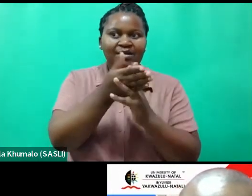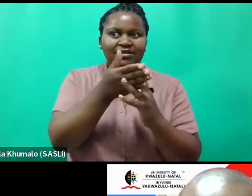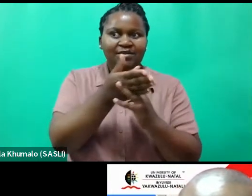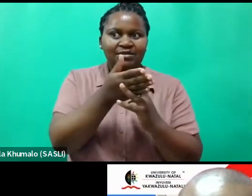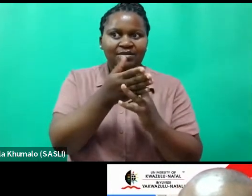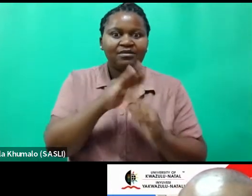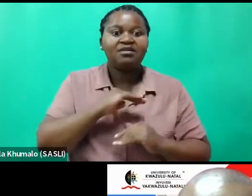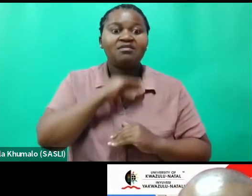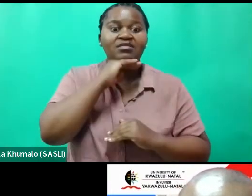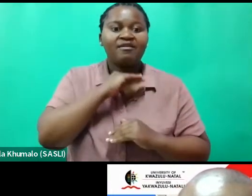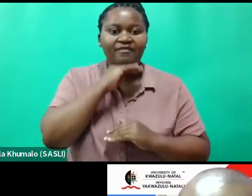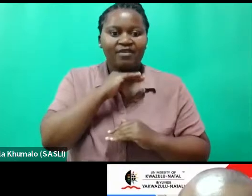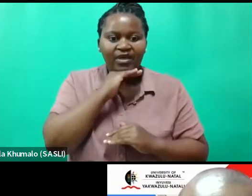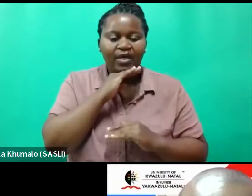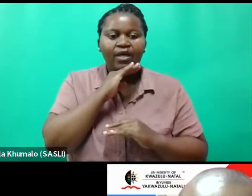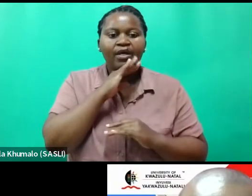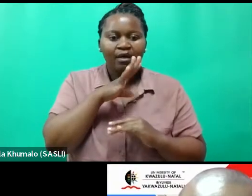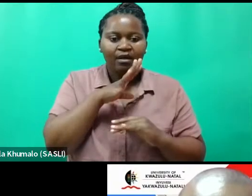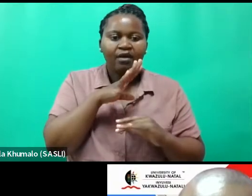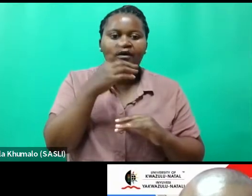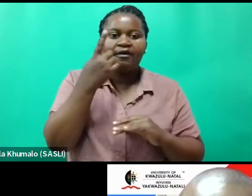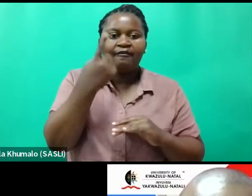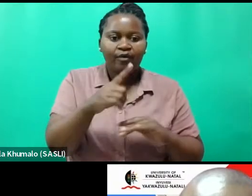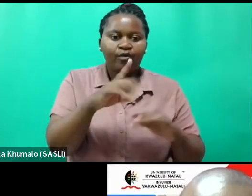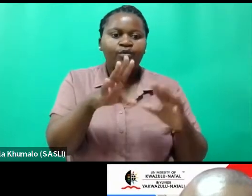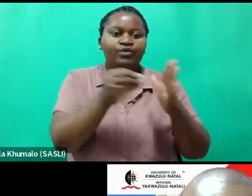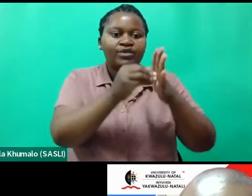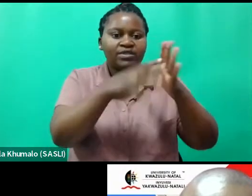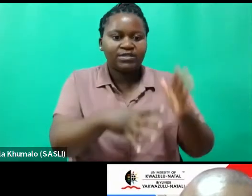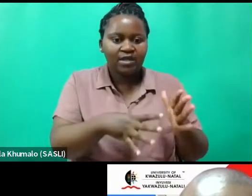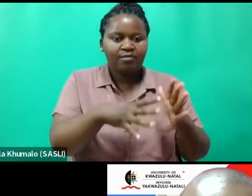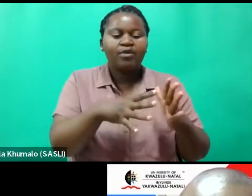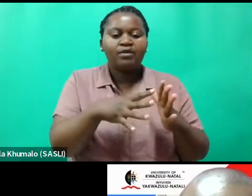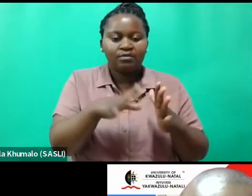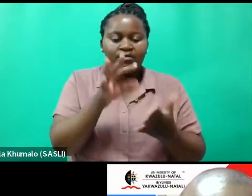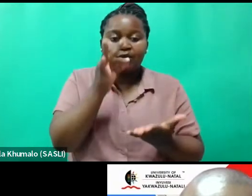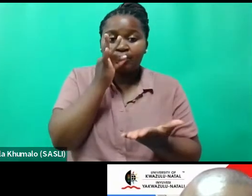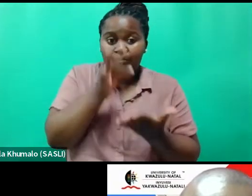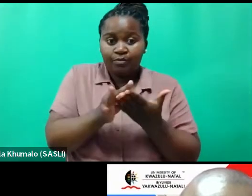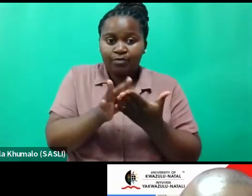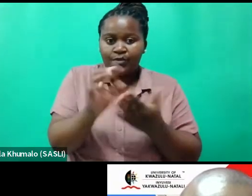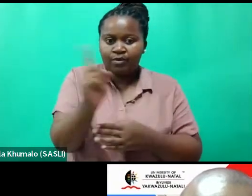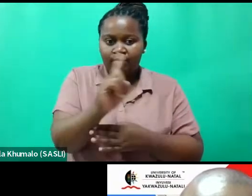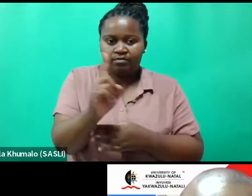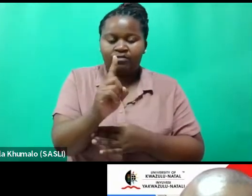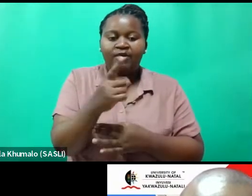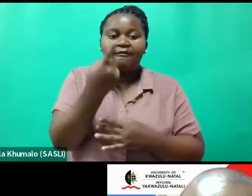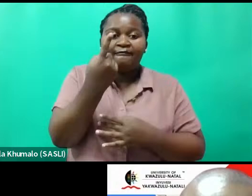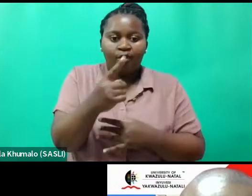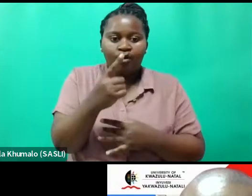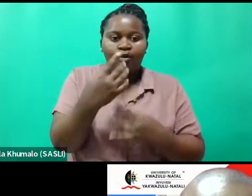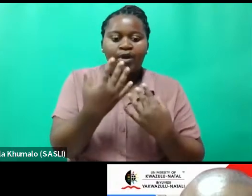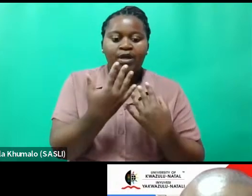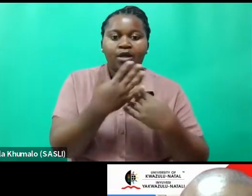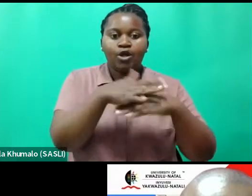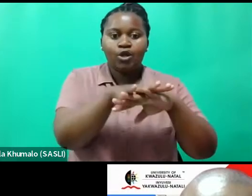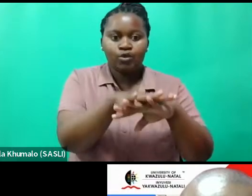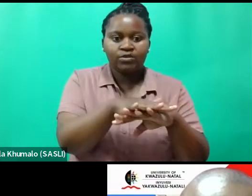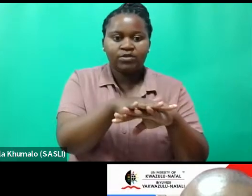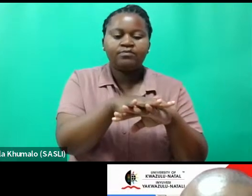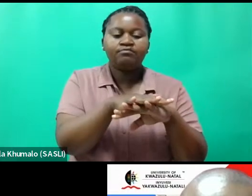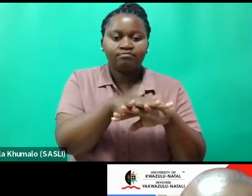with disabilities. So it is recommended that in order to be inclusive, like material should